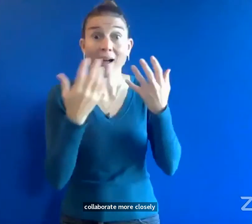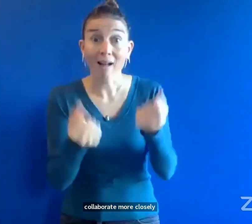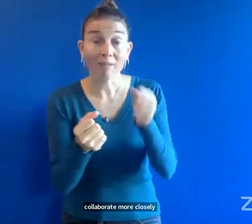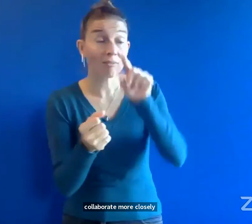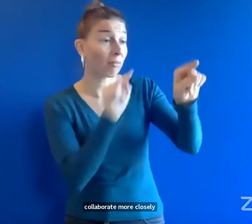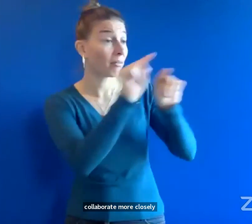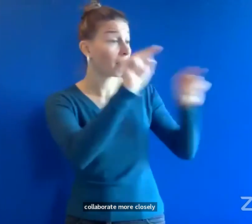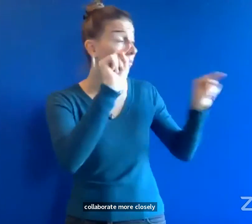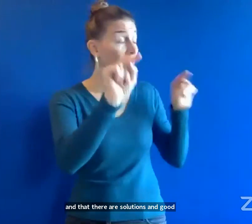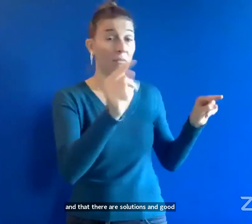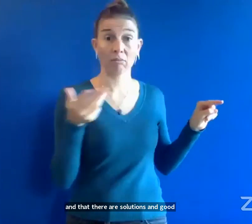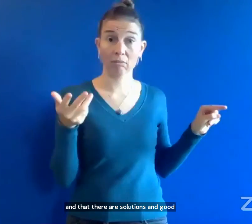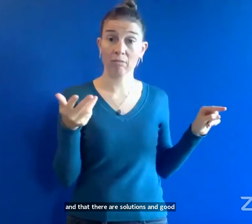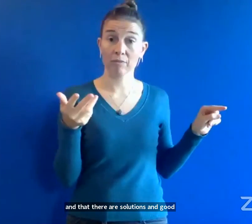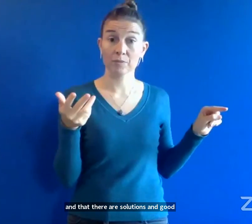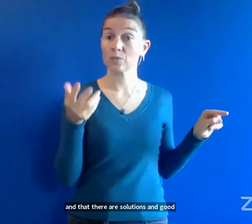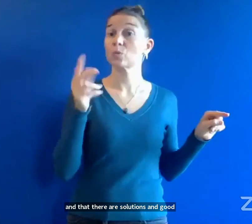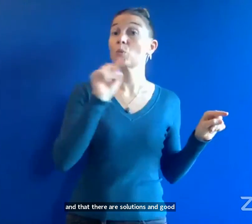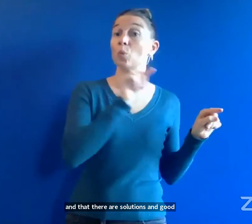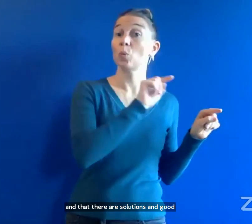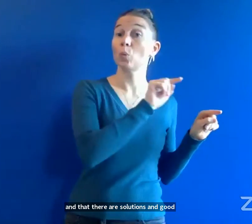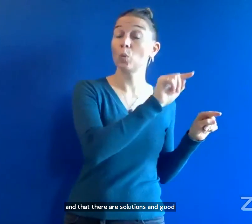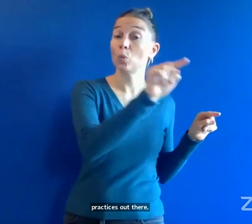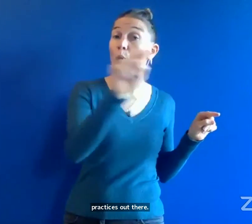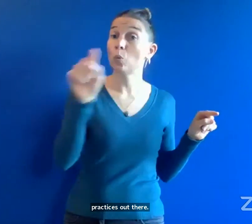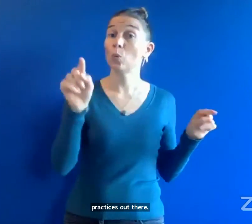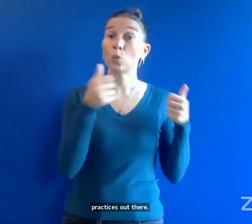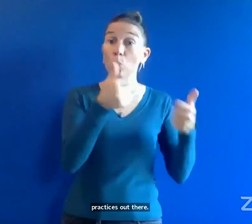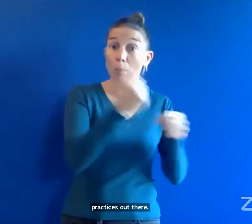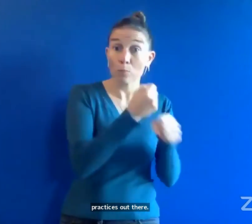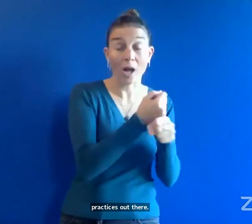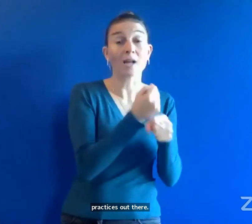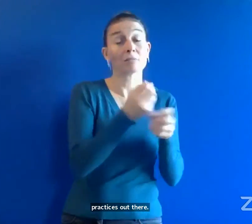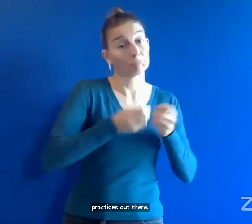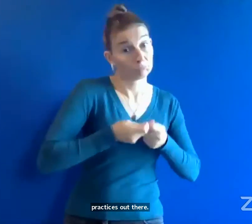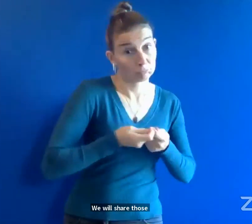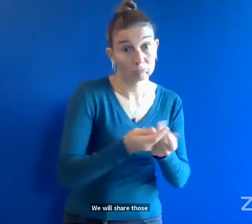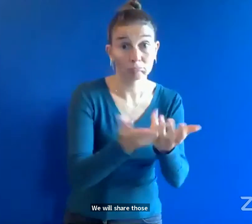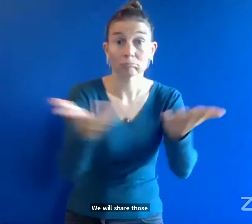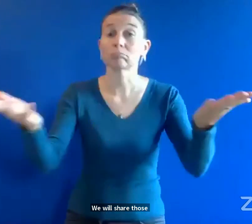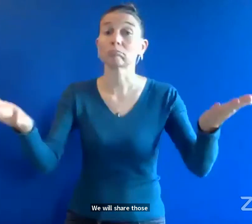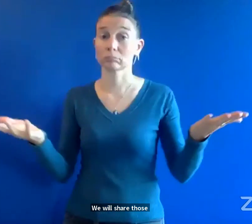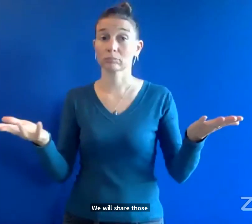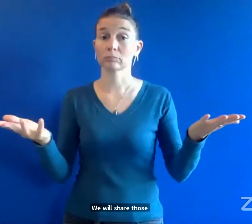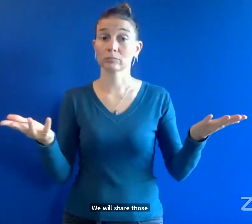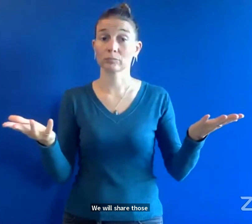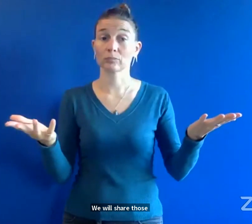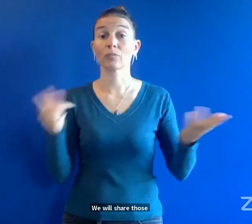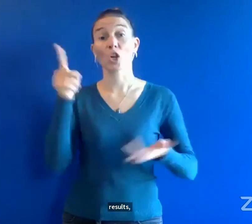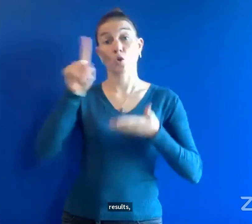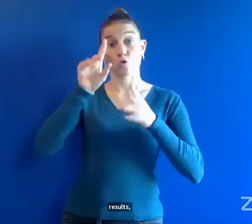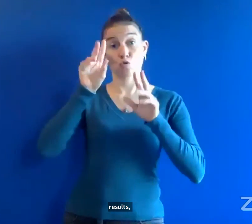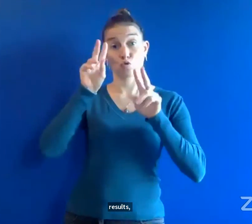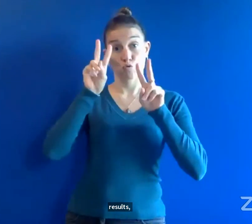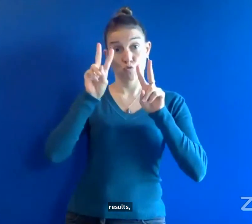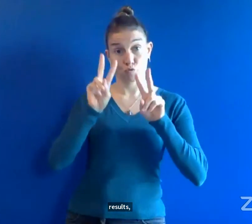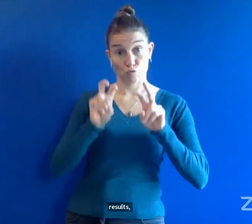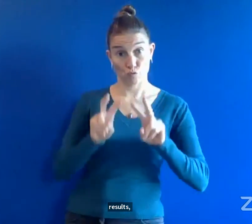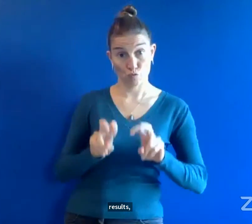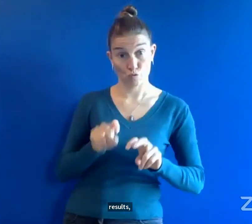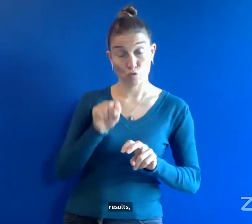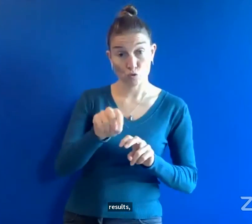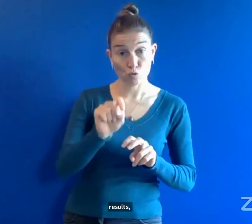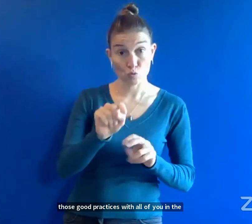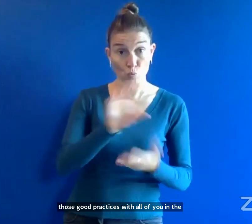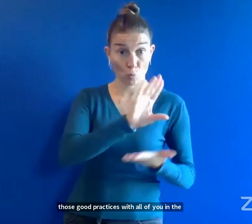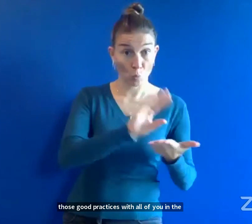will share those results, those good practices with all of you in the research report and in the booklet